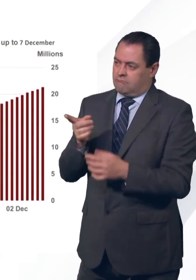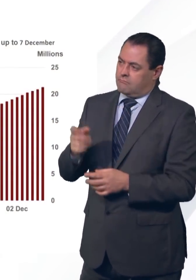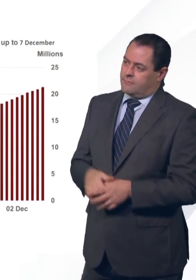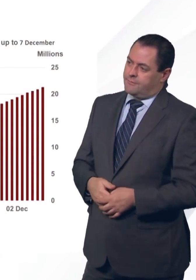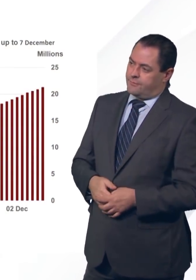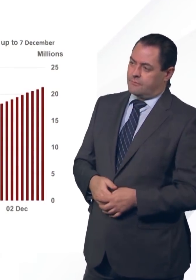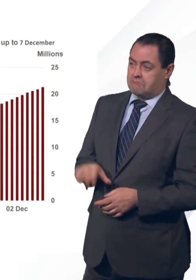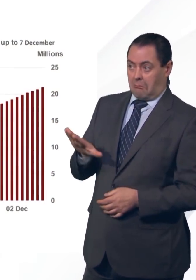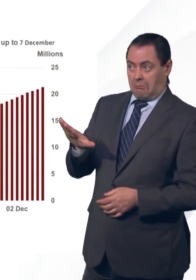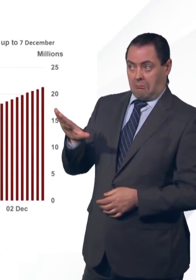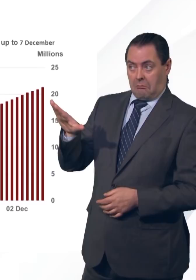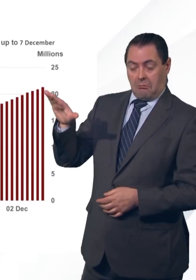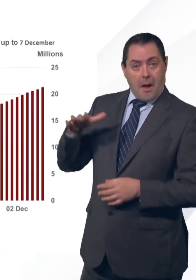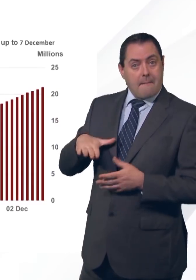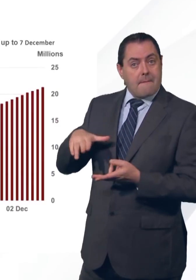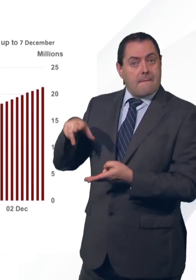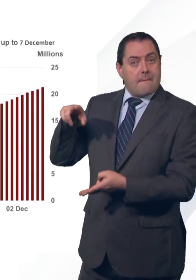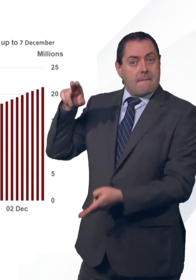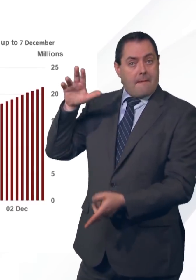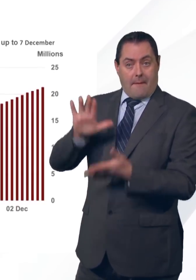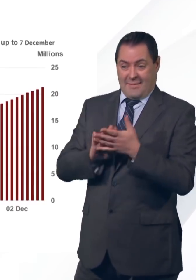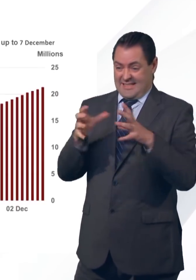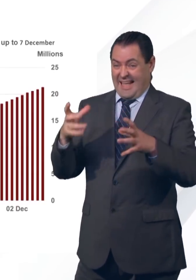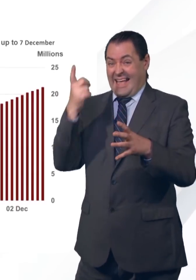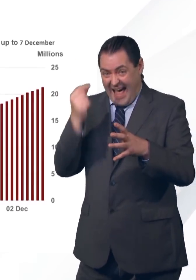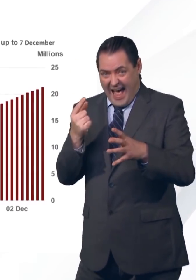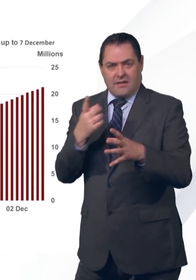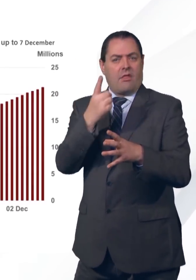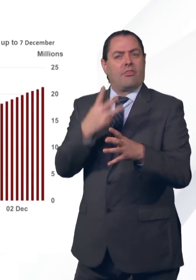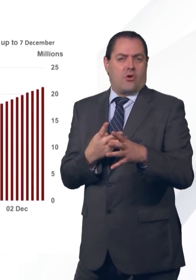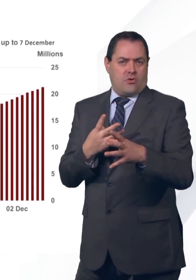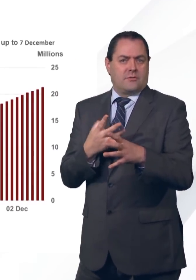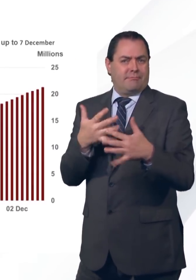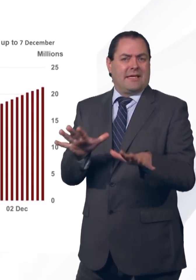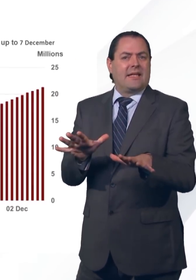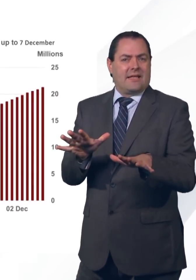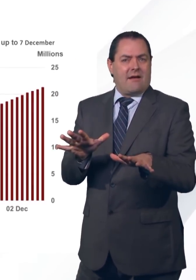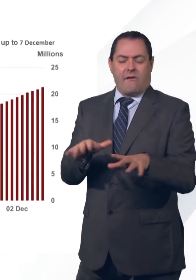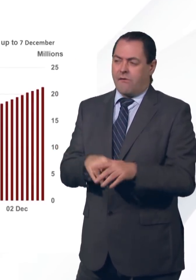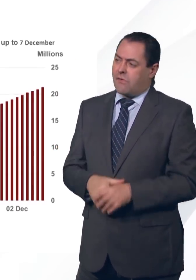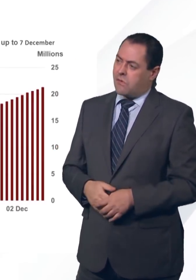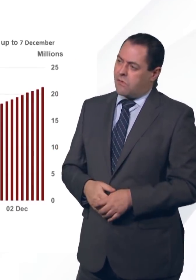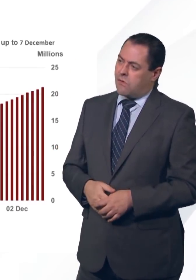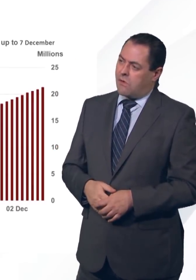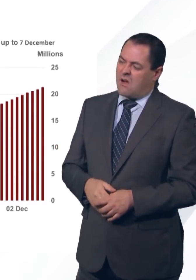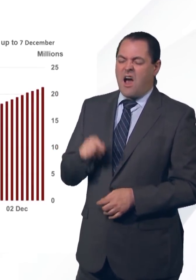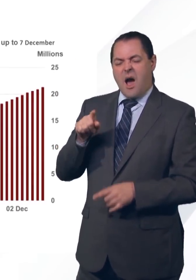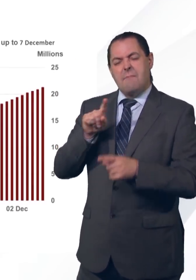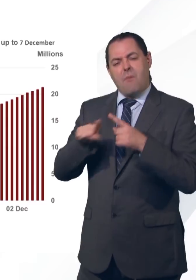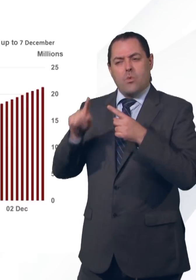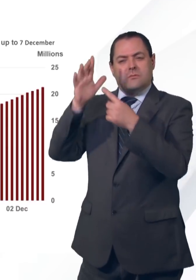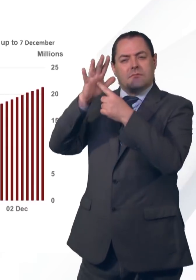increasing. So we now have over a third of those who are eligible have already had a booster, and they are, by and large, the most